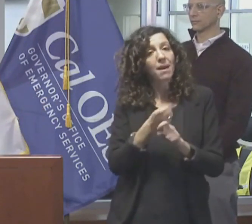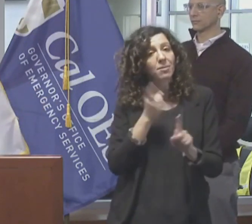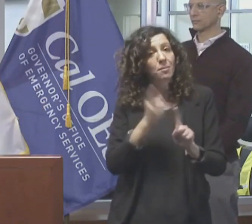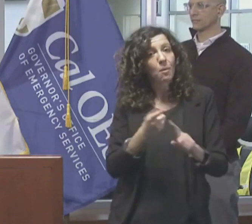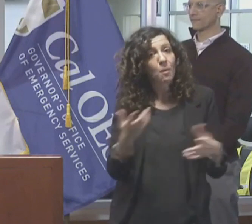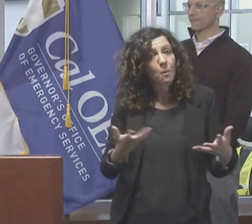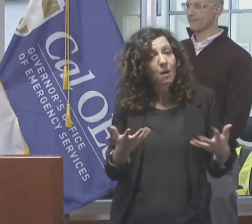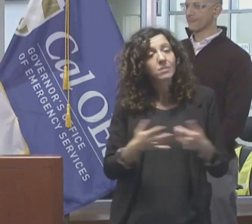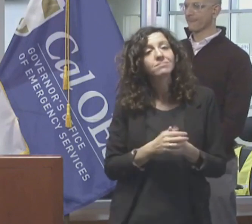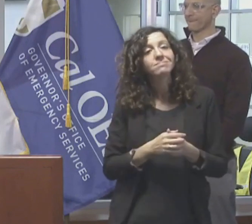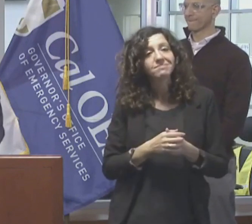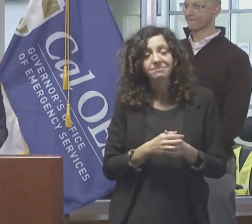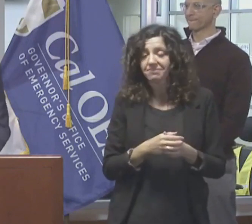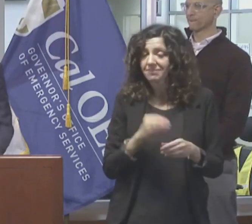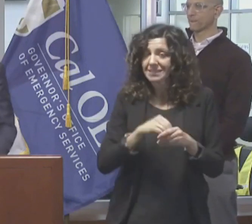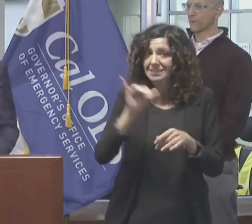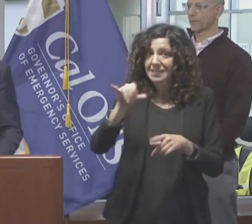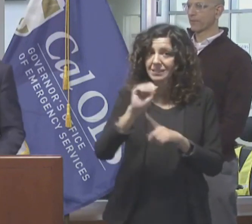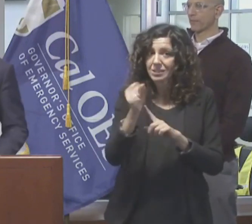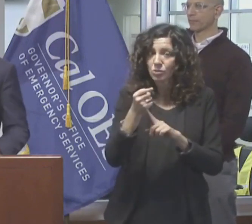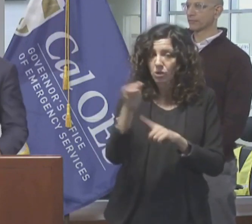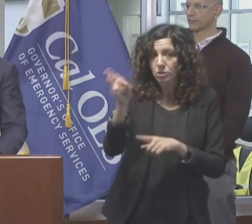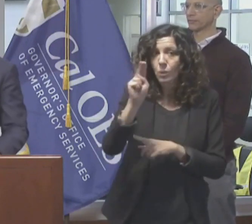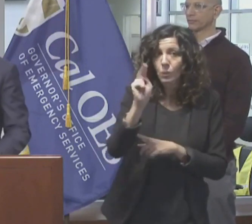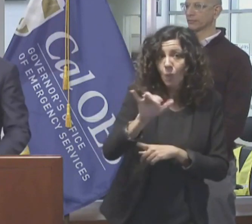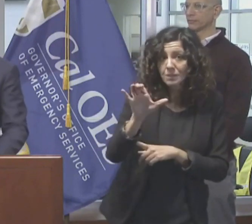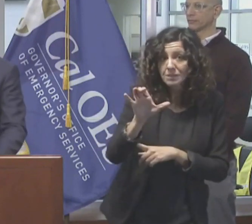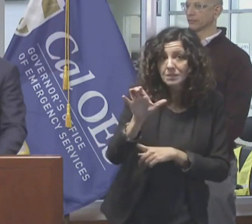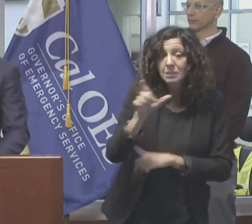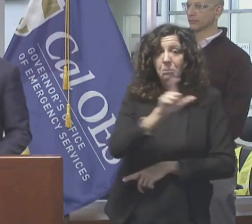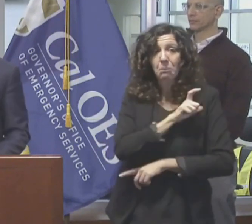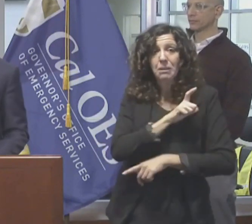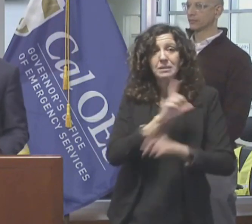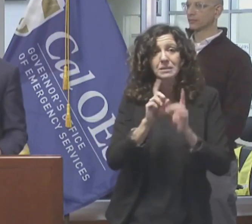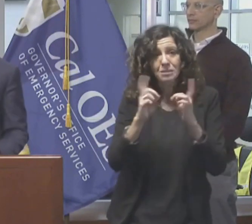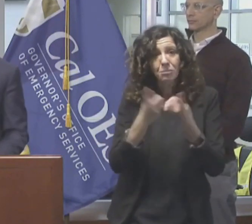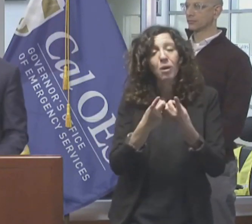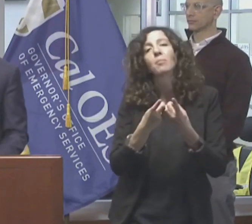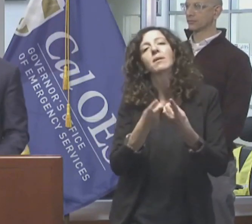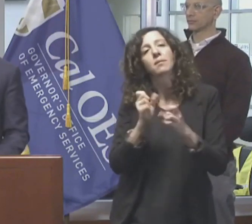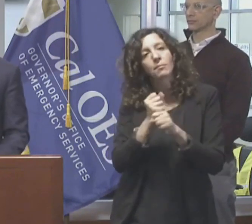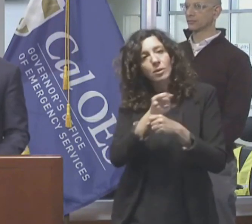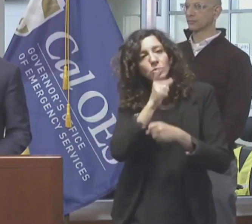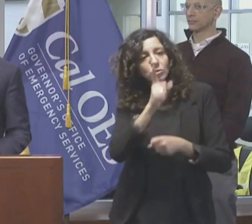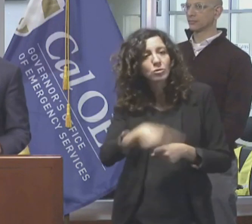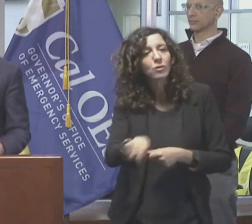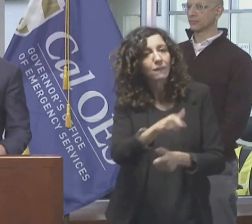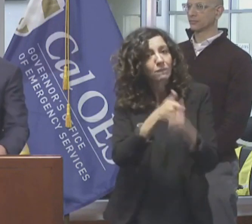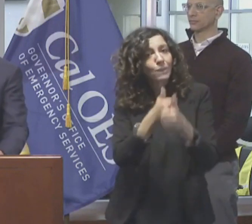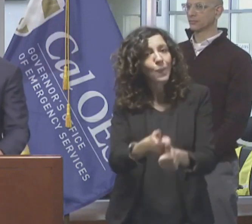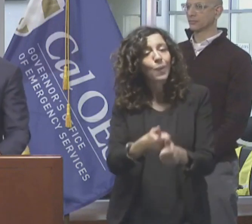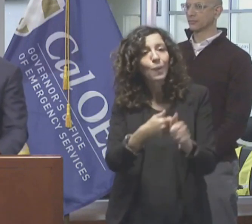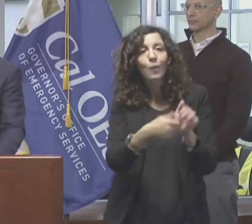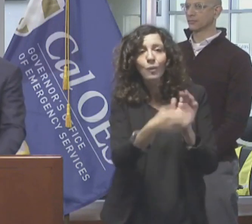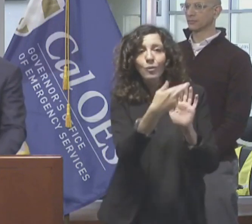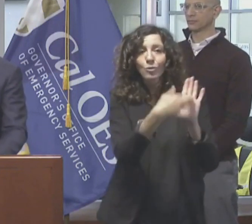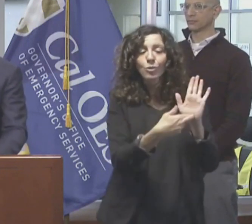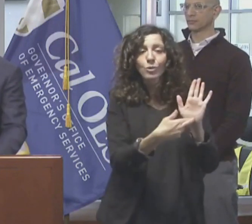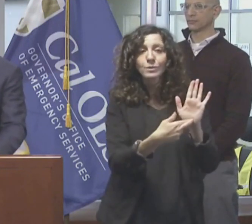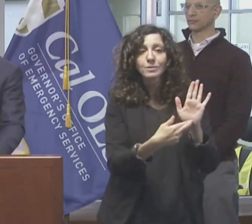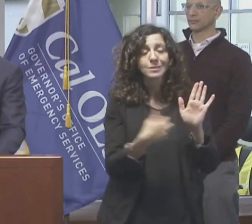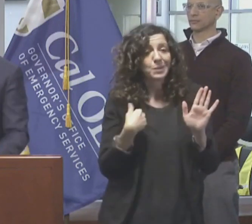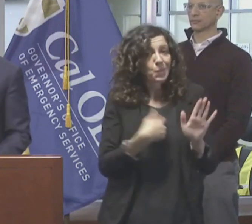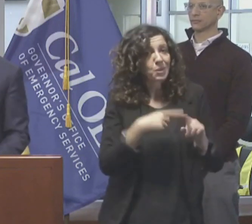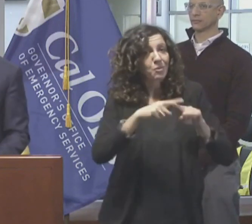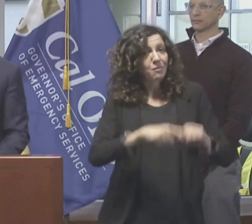of, in this case, it was New York City Police Department to enforce those things. And, you know, we rely on our local partners. These are